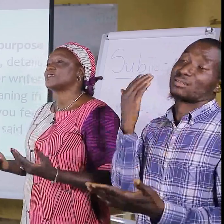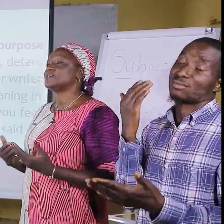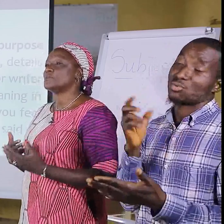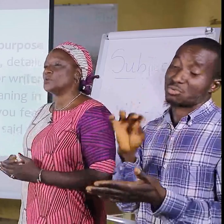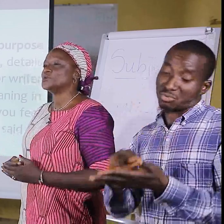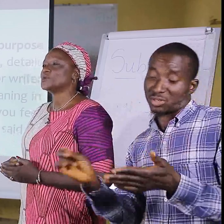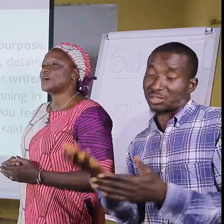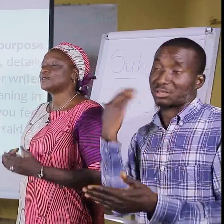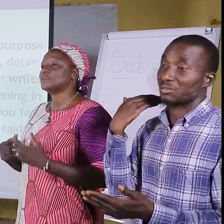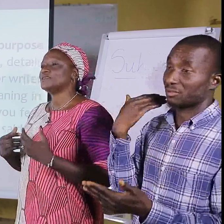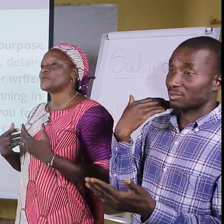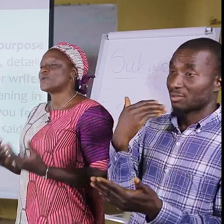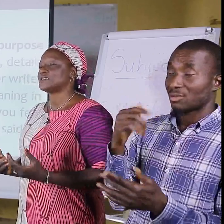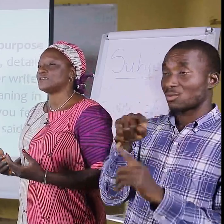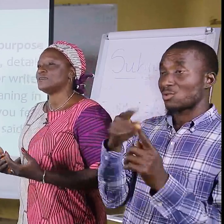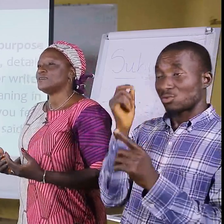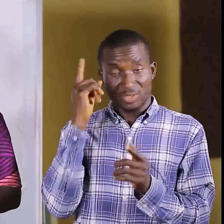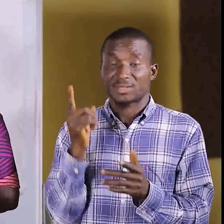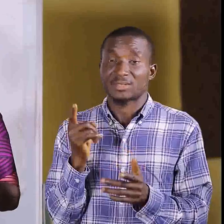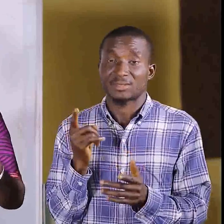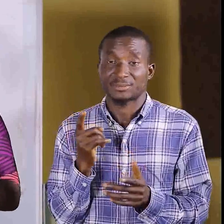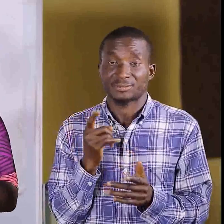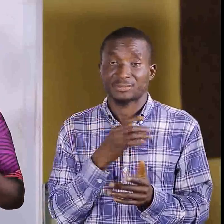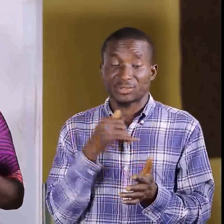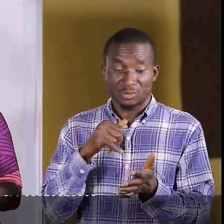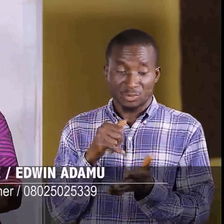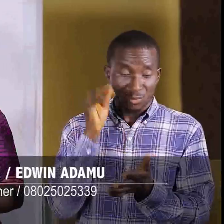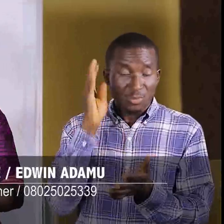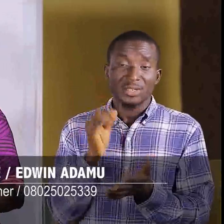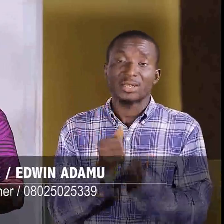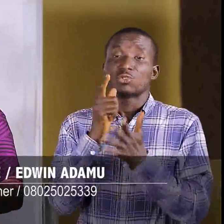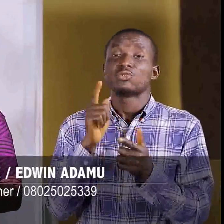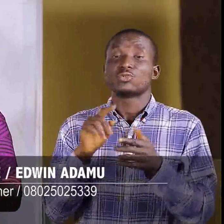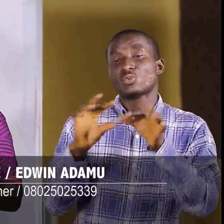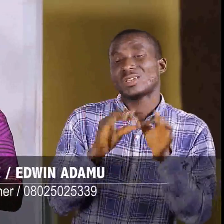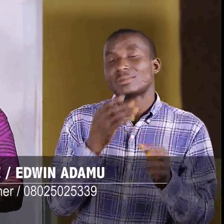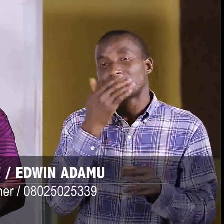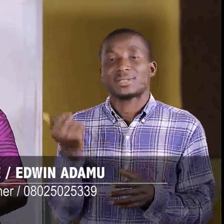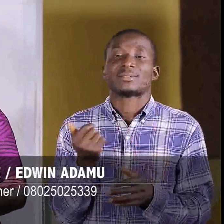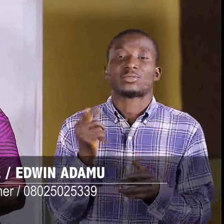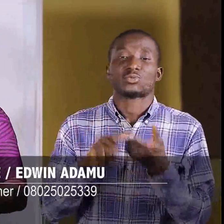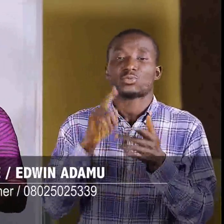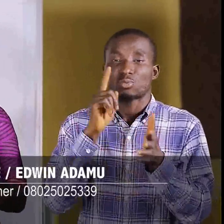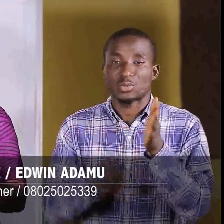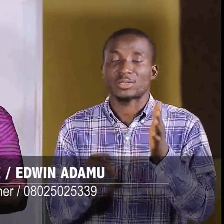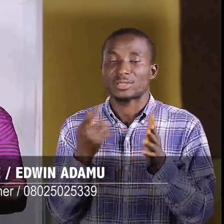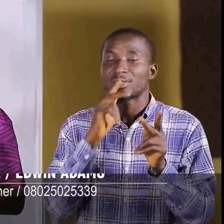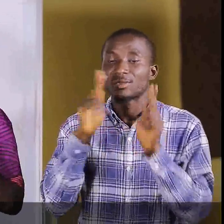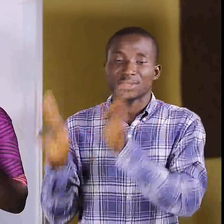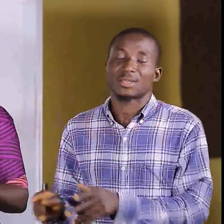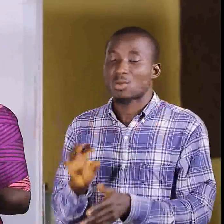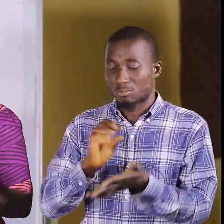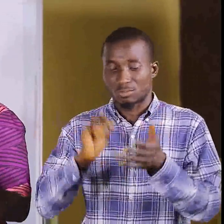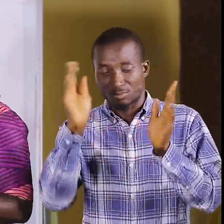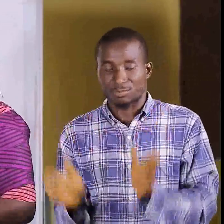you understand the mood and the reason, it will help you connect better to what your speaker is saying or to what your writer is